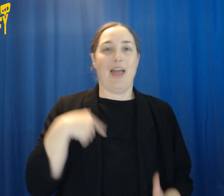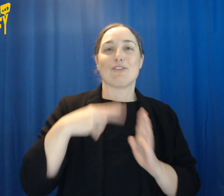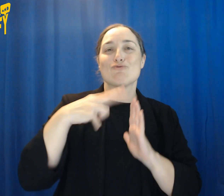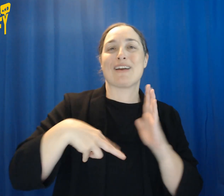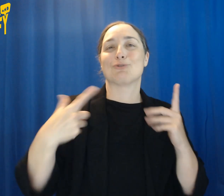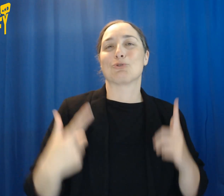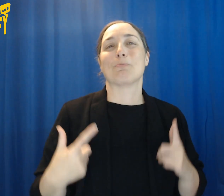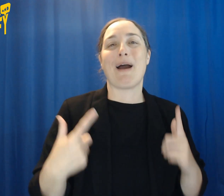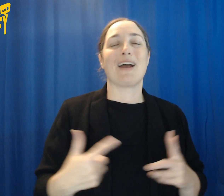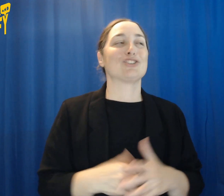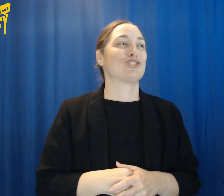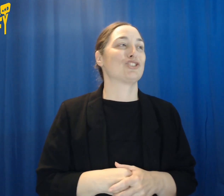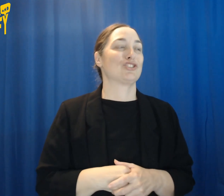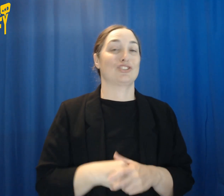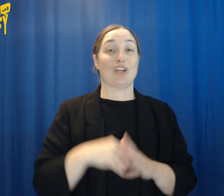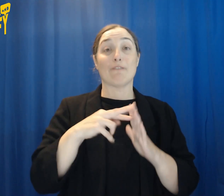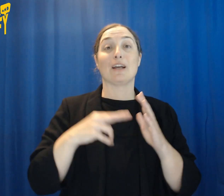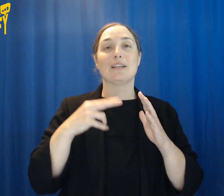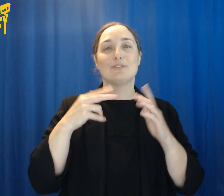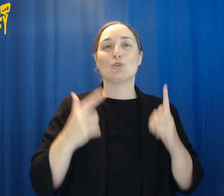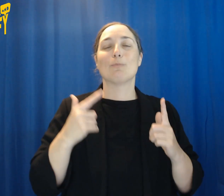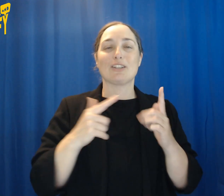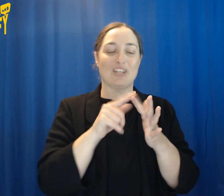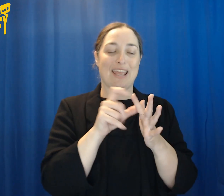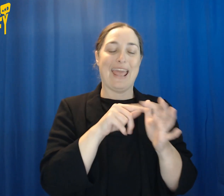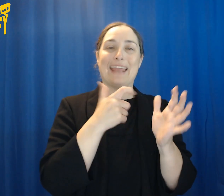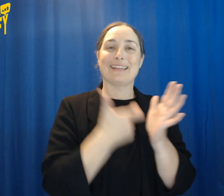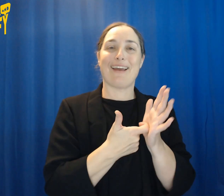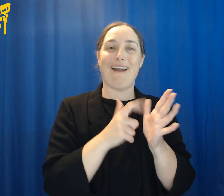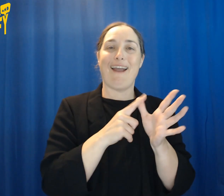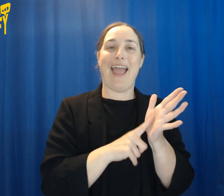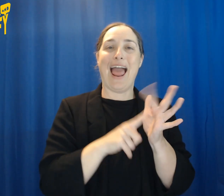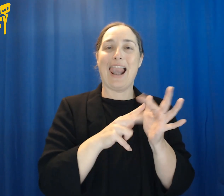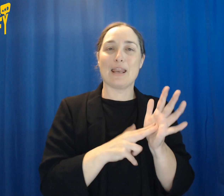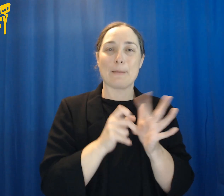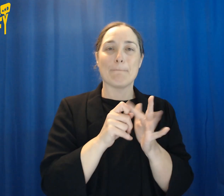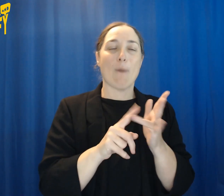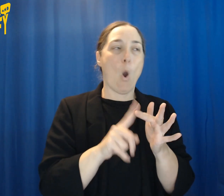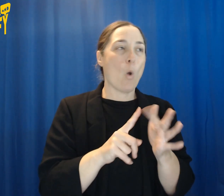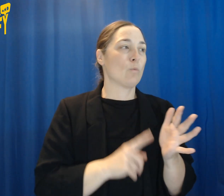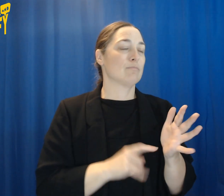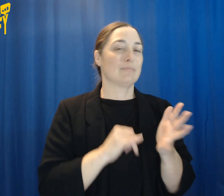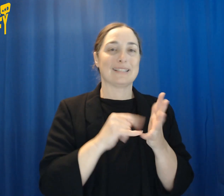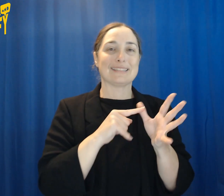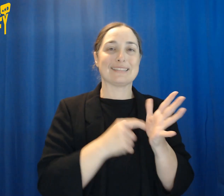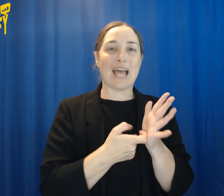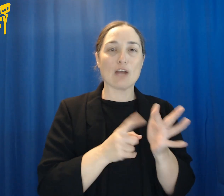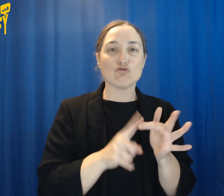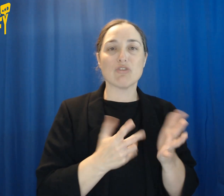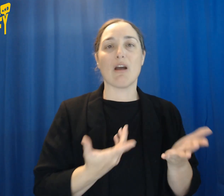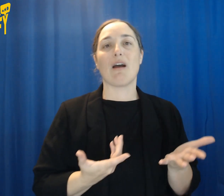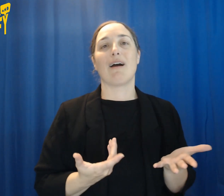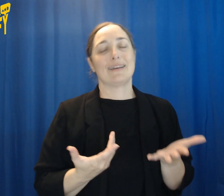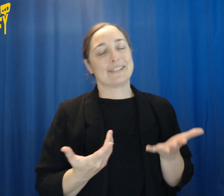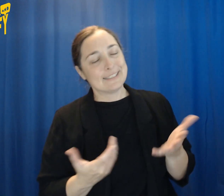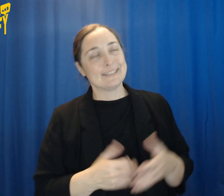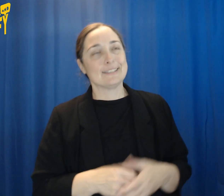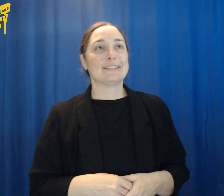read maybe too much Edgar Allan Poe and Sartre and things like that. I feel like you need to be able to see the